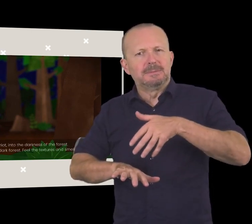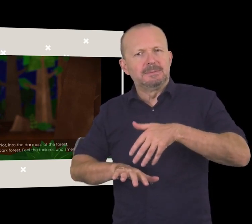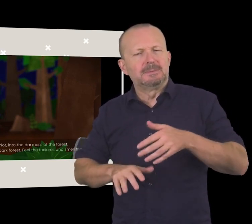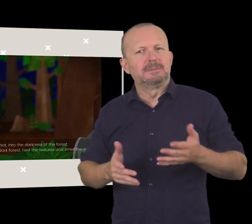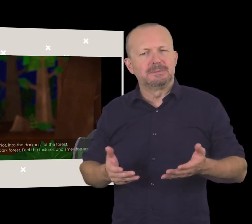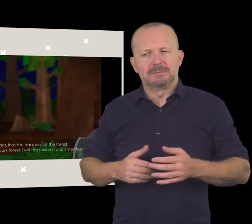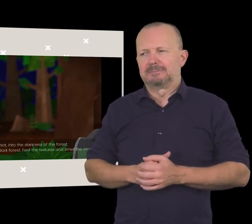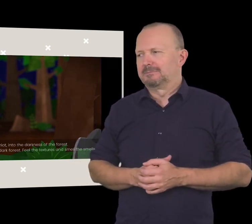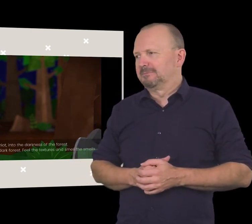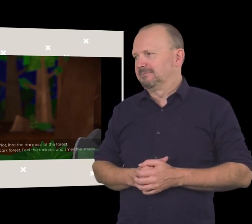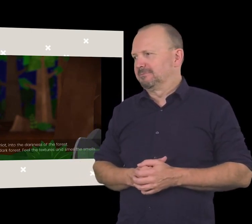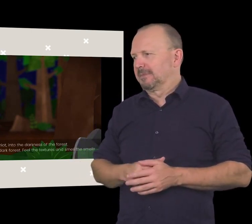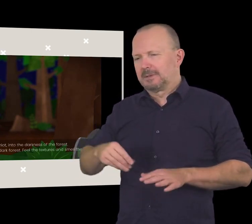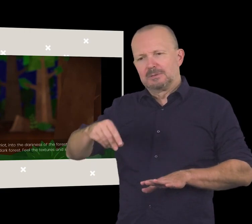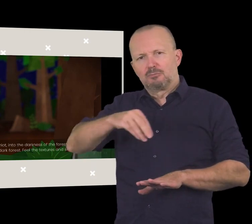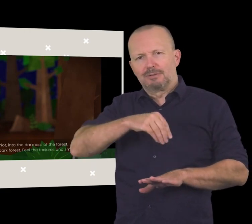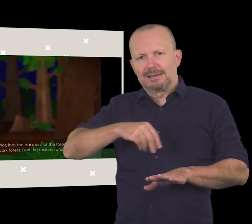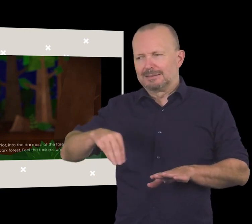I do it.